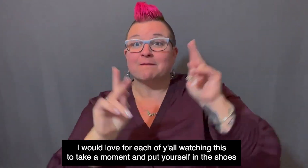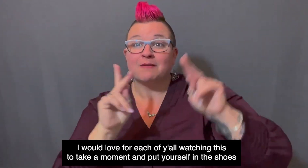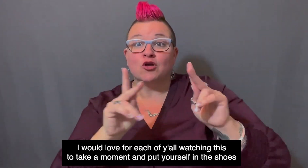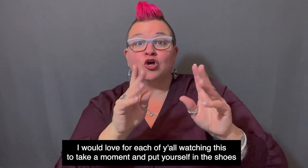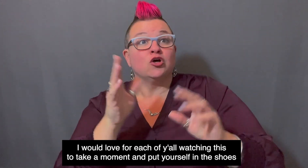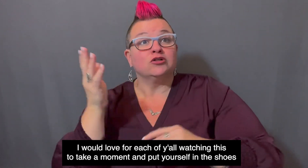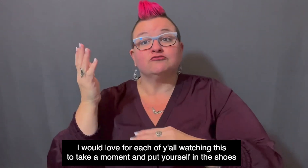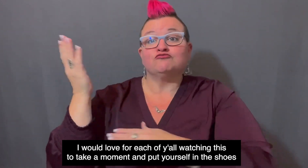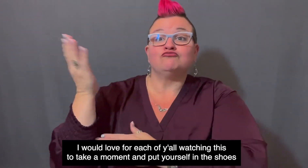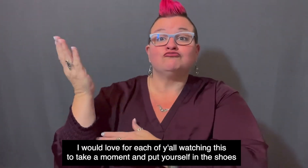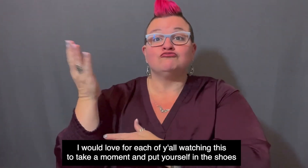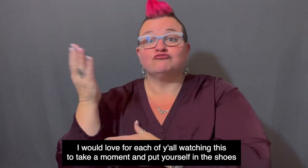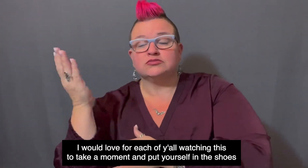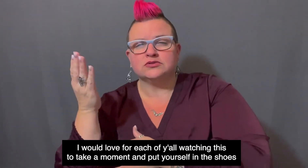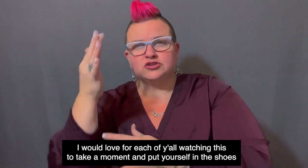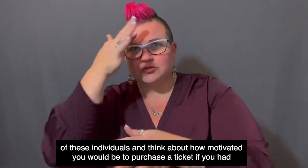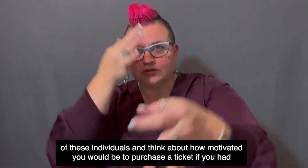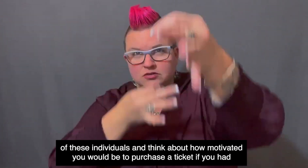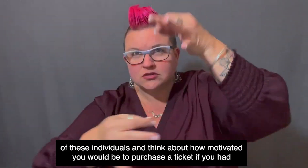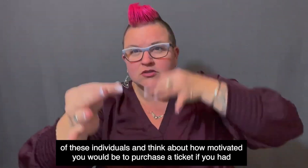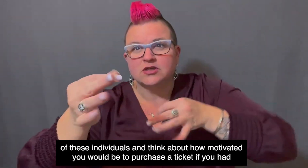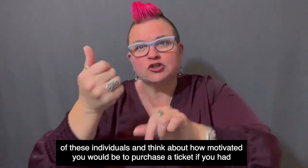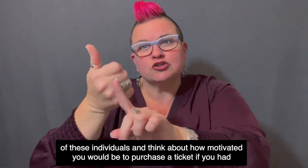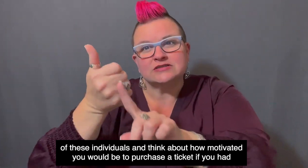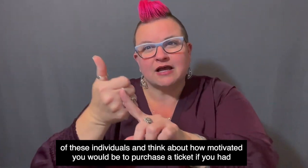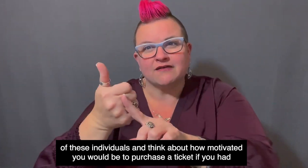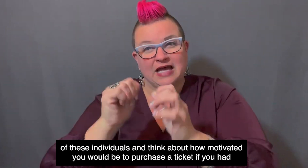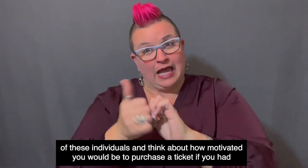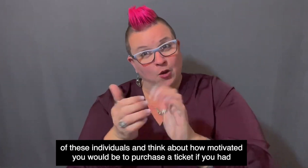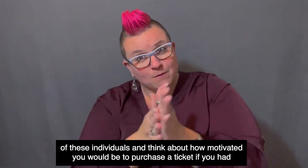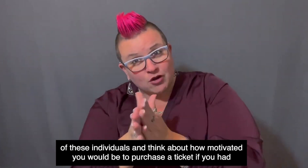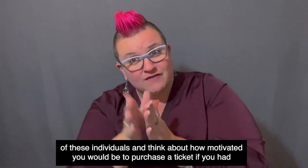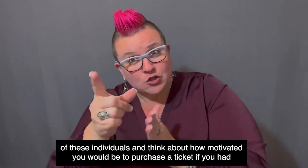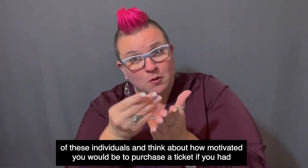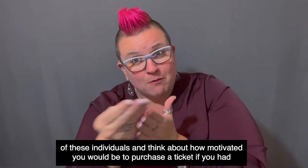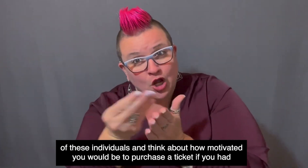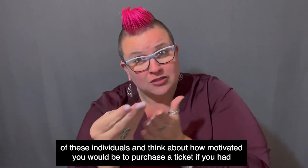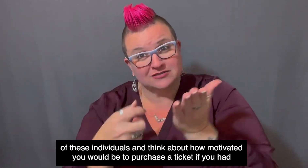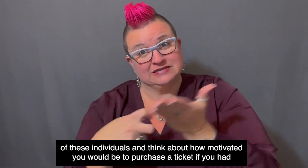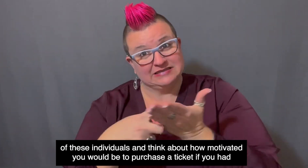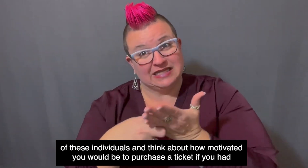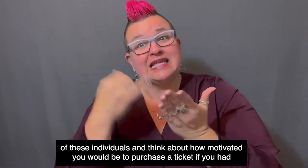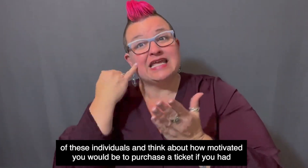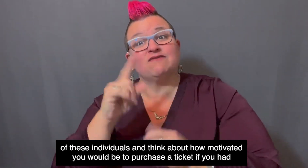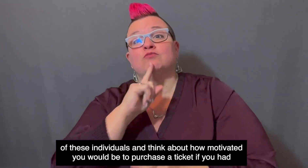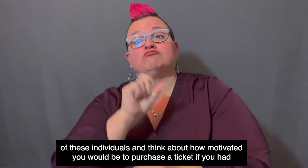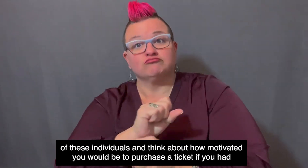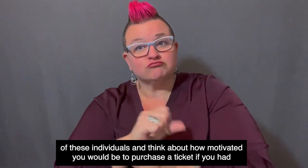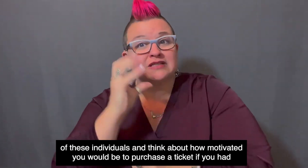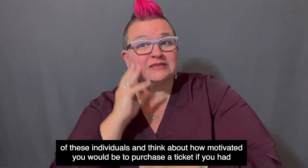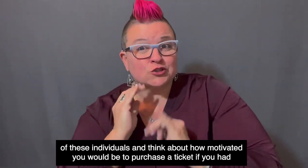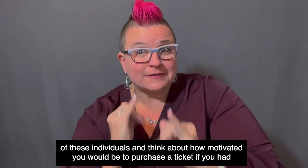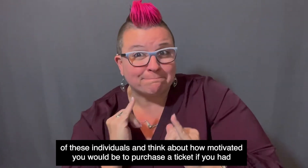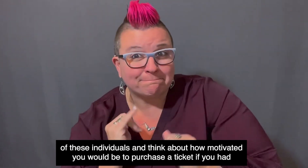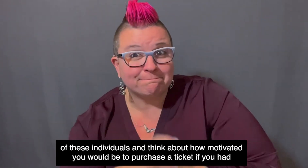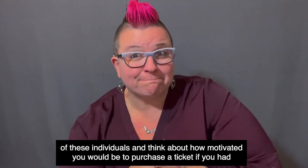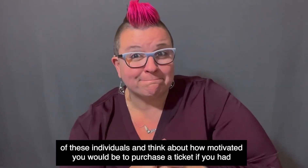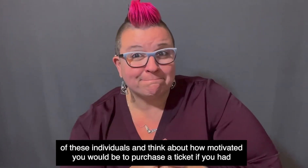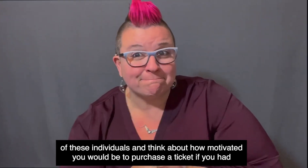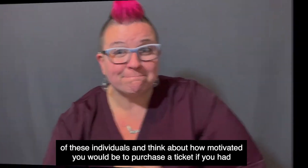take a moment and put yourself in the shoes of these individuals and think about how motivated you would be to purchase a ticket